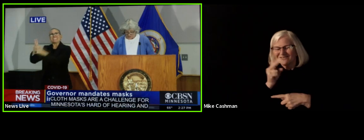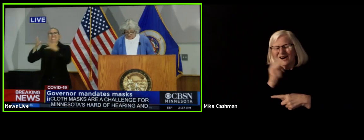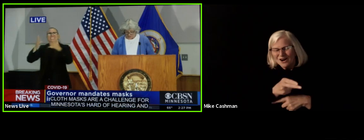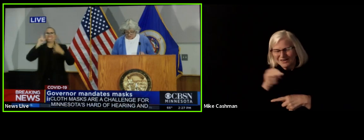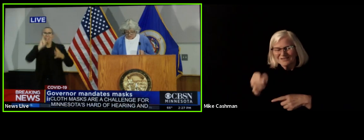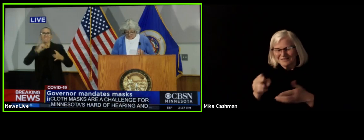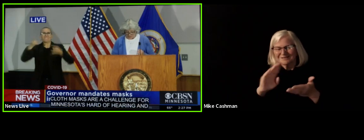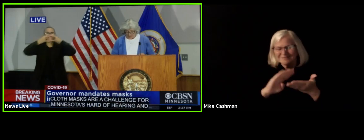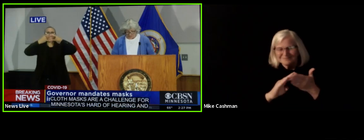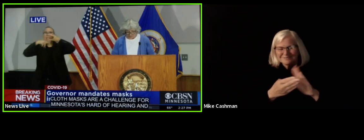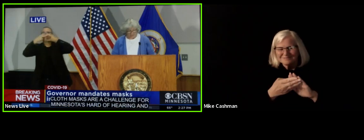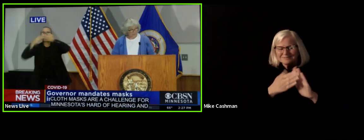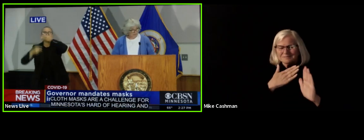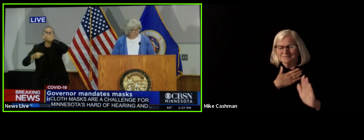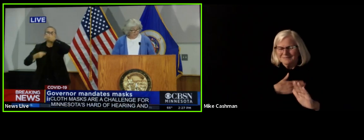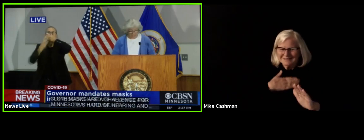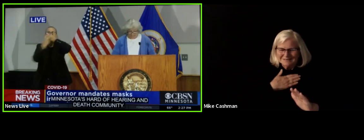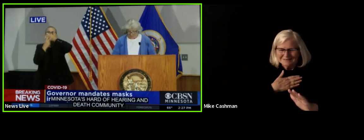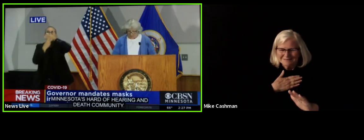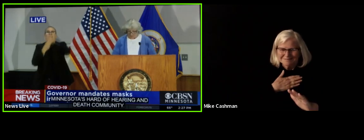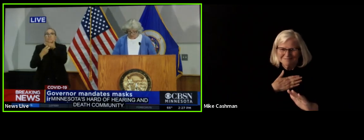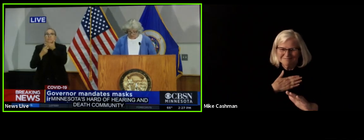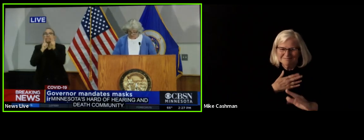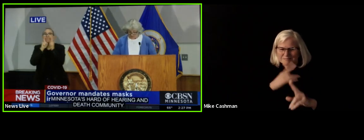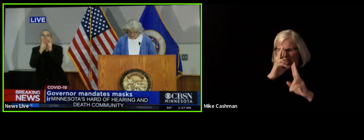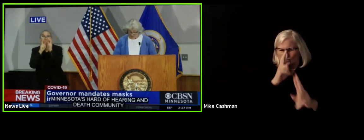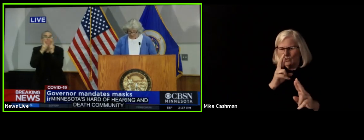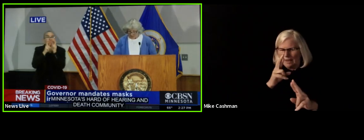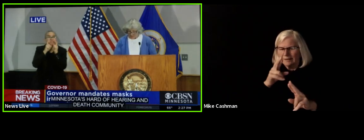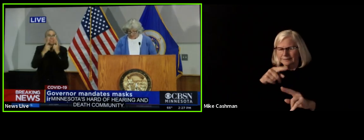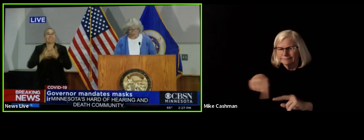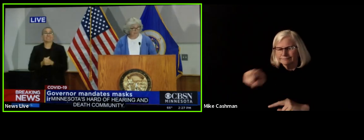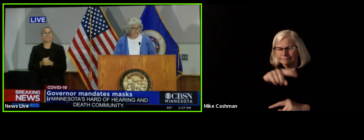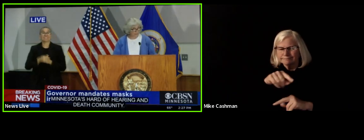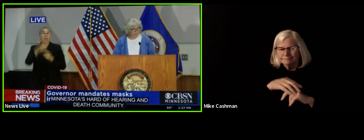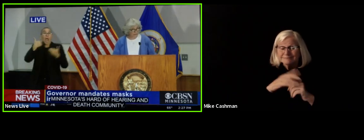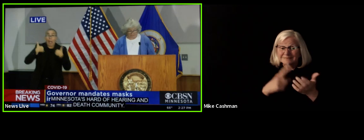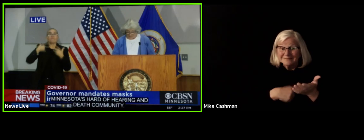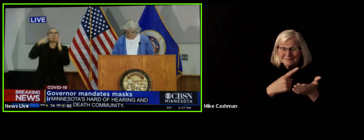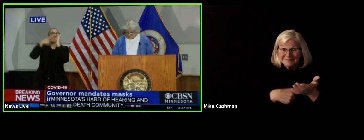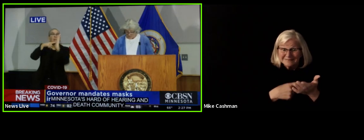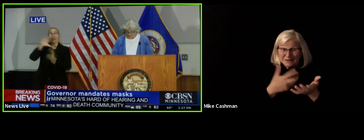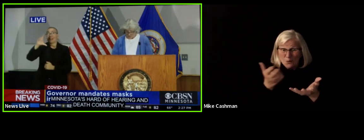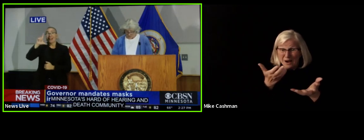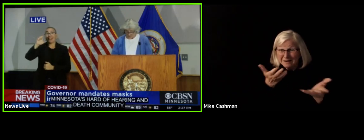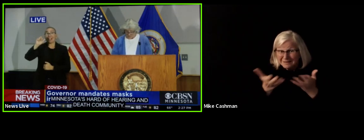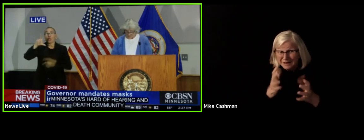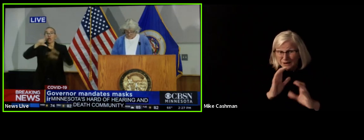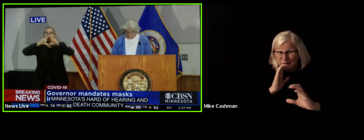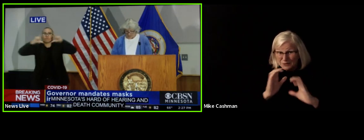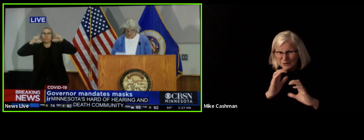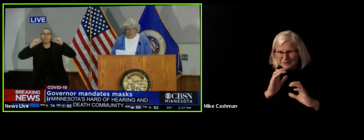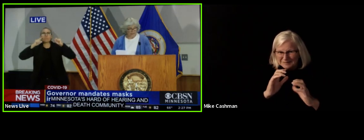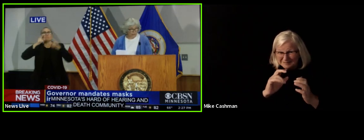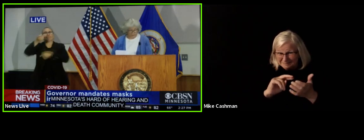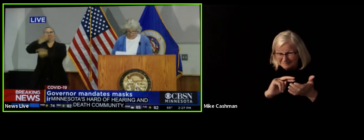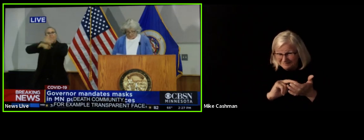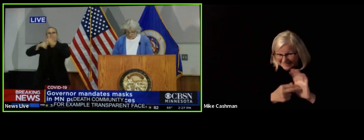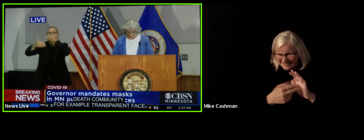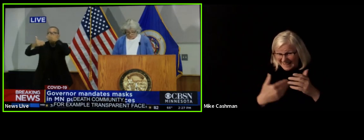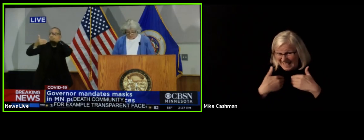hearing community. For example, having transparent face masks on hand or having alternate means of communication available, like